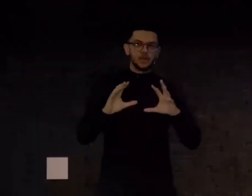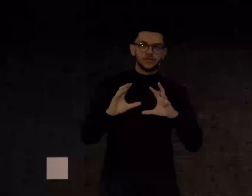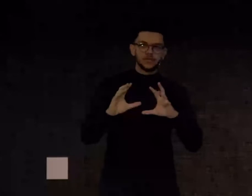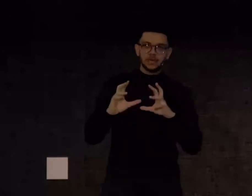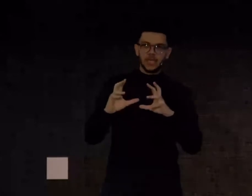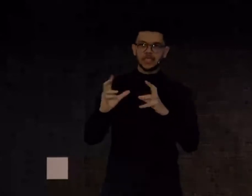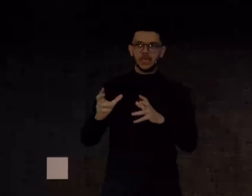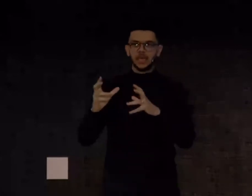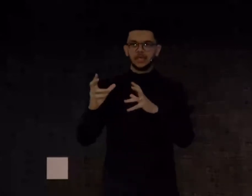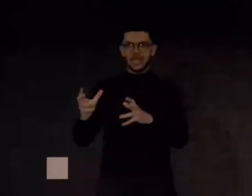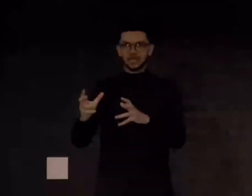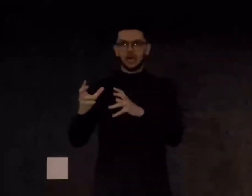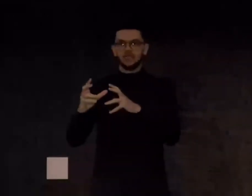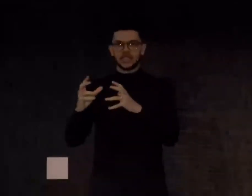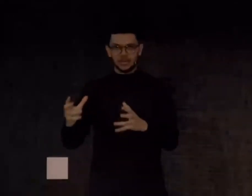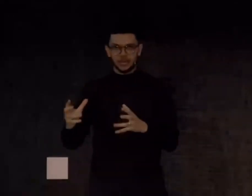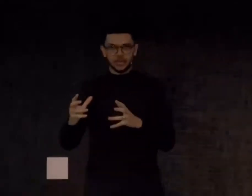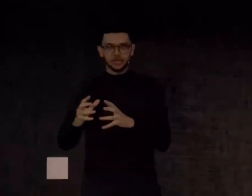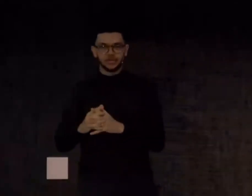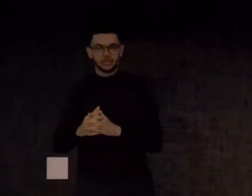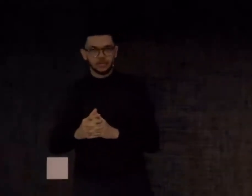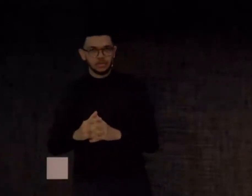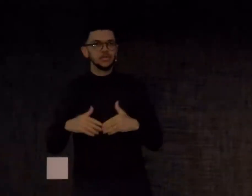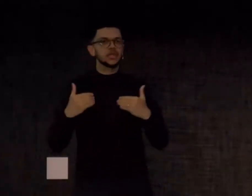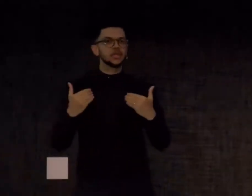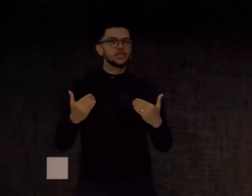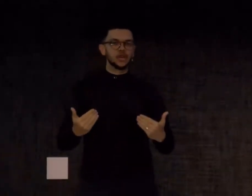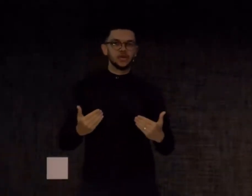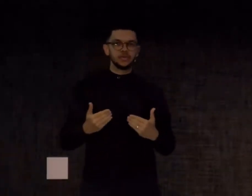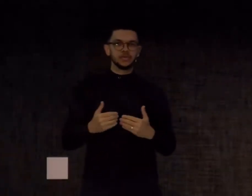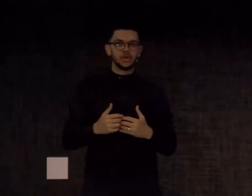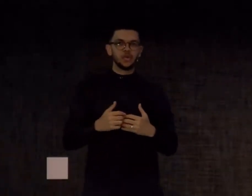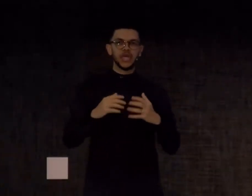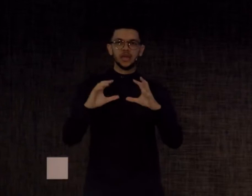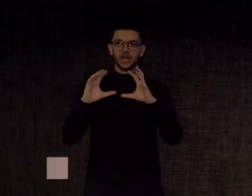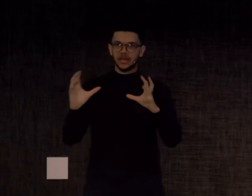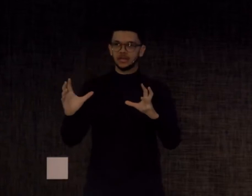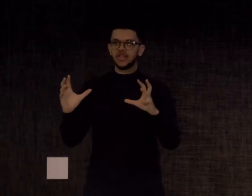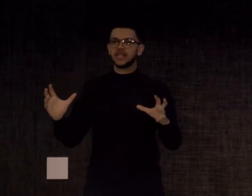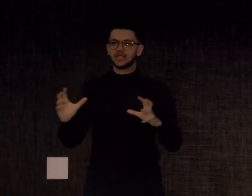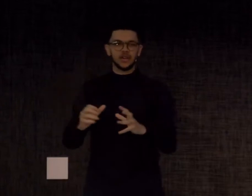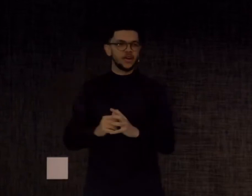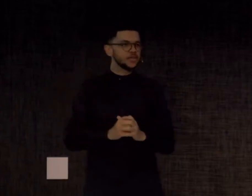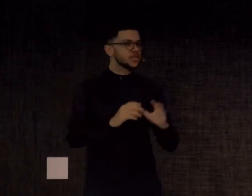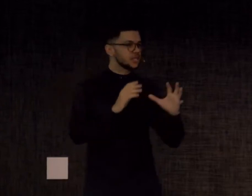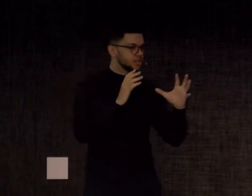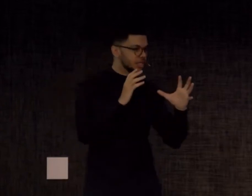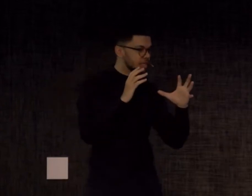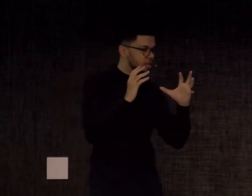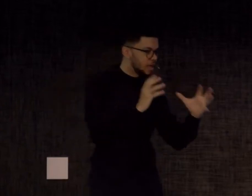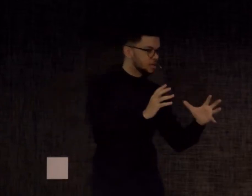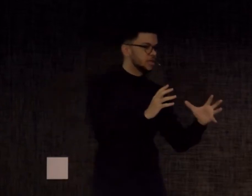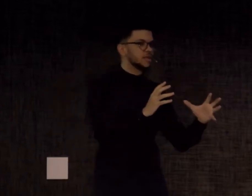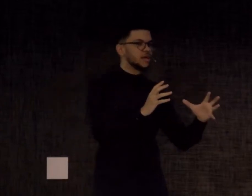follow a similar set of assumptions. So we look at various scenarios. There's